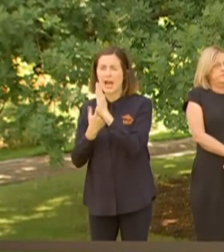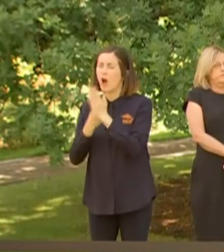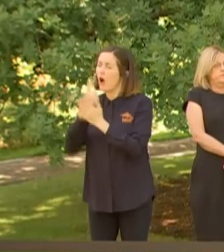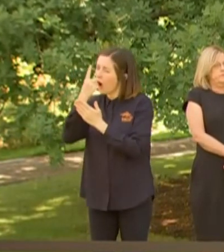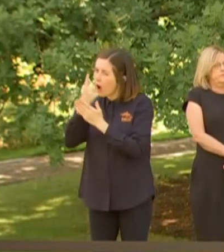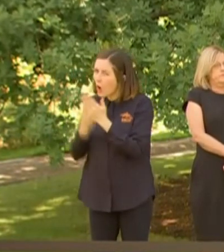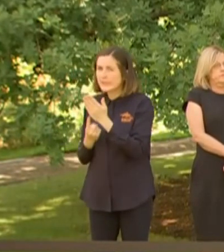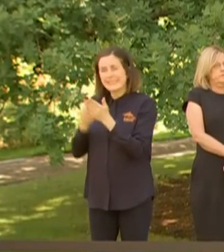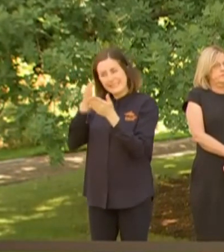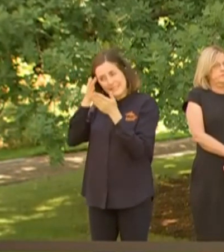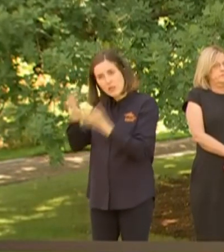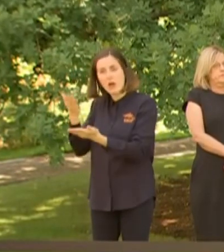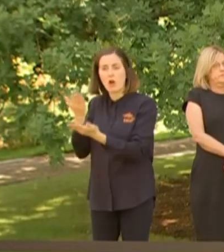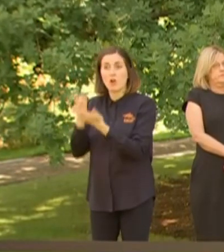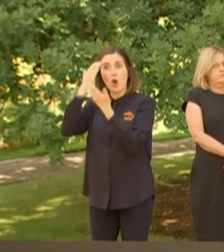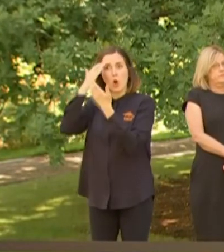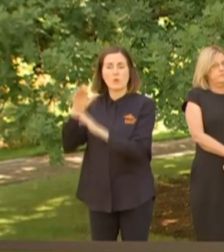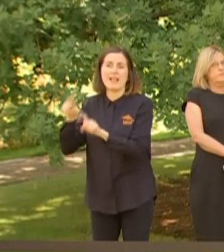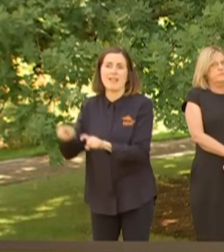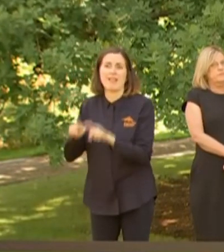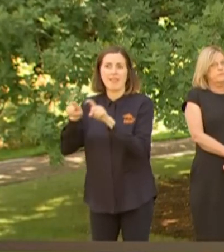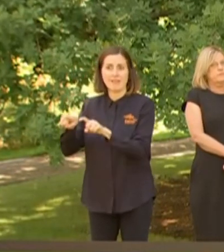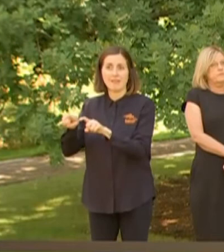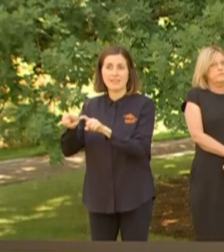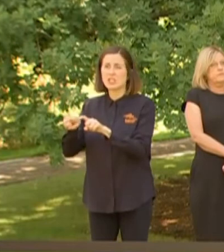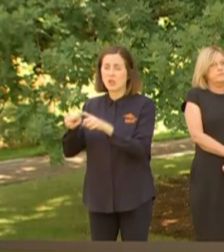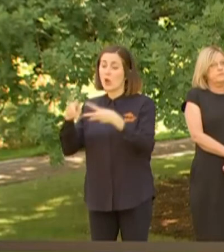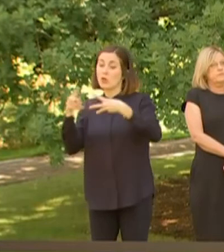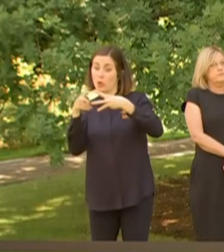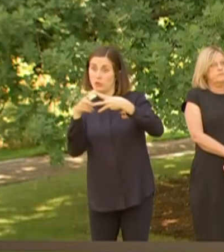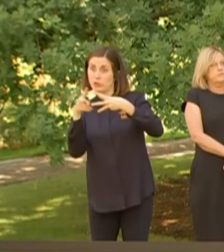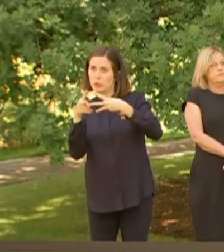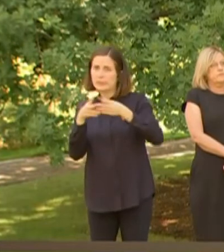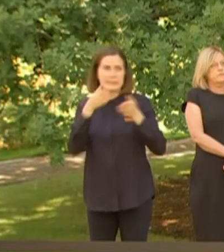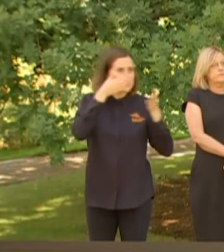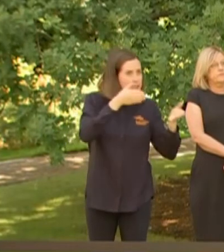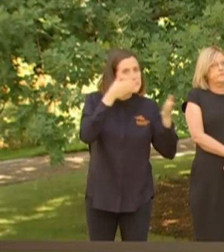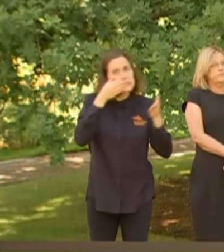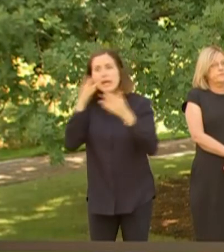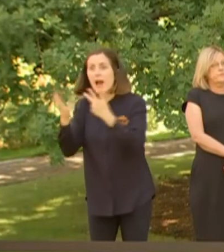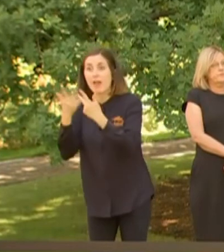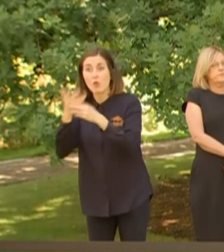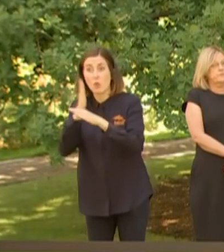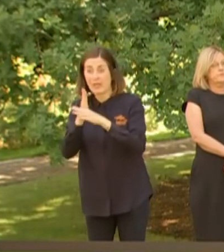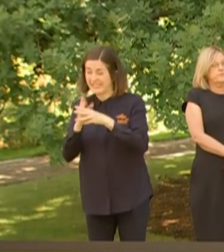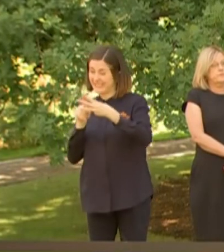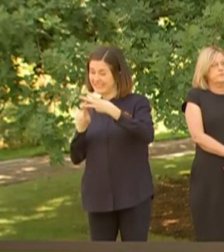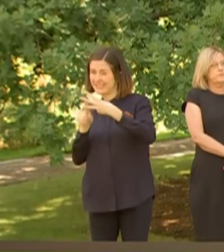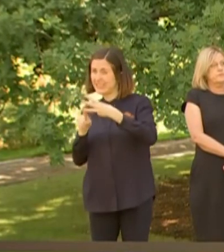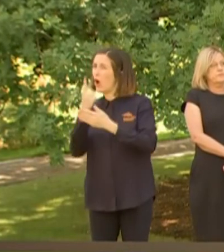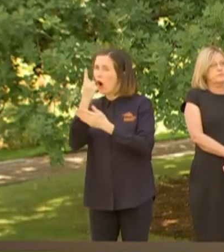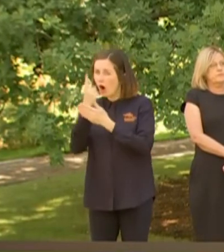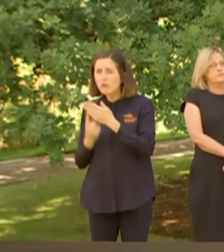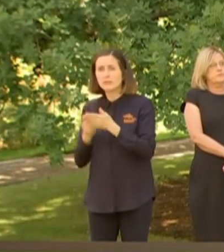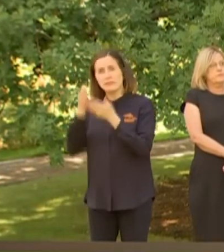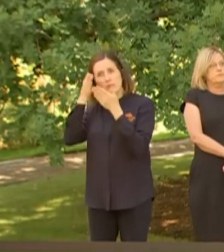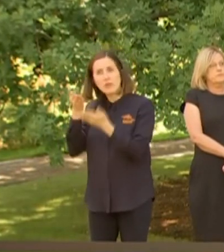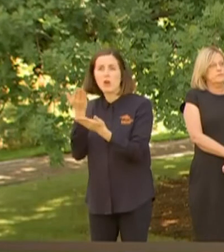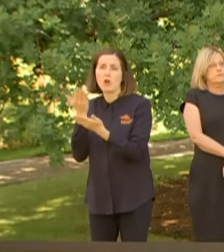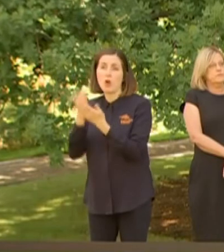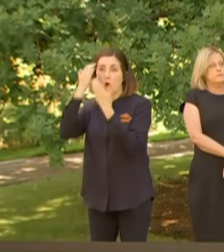have to look at contact tracing beyond that, doesn't have to do all the other coronavirus stuff. He just does those elements that relate to